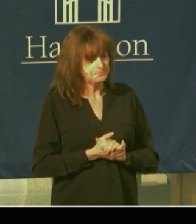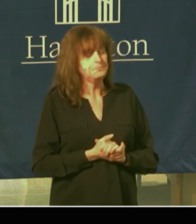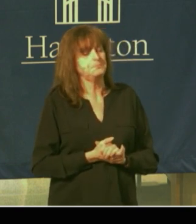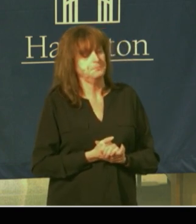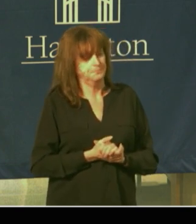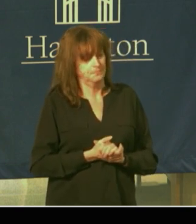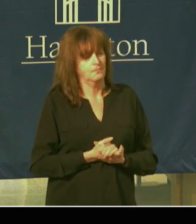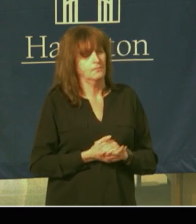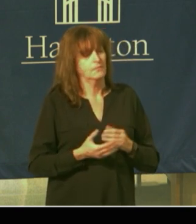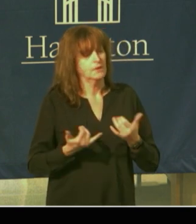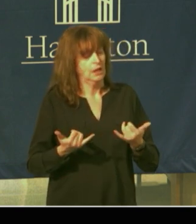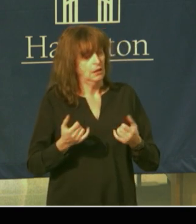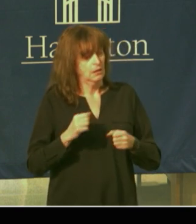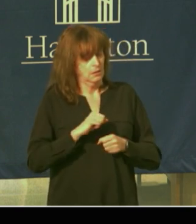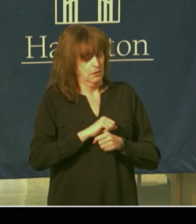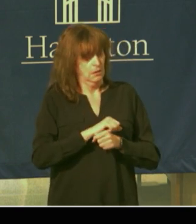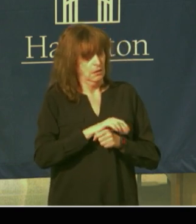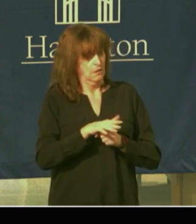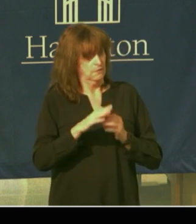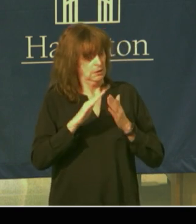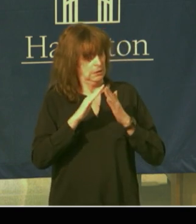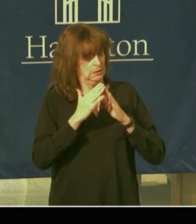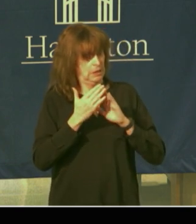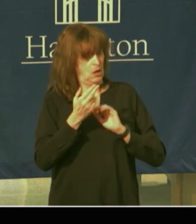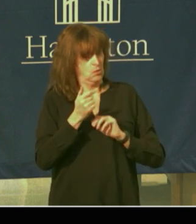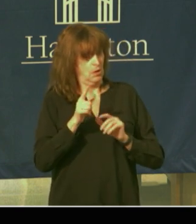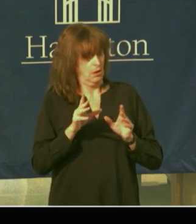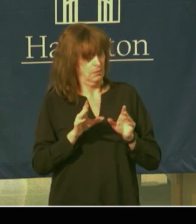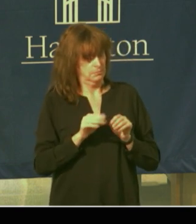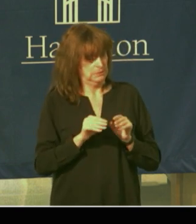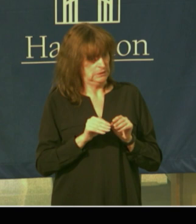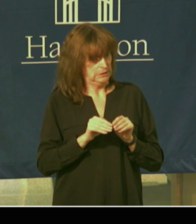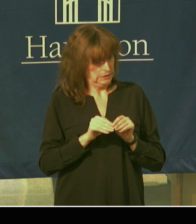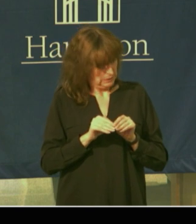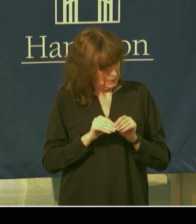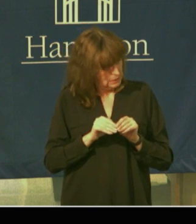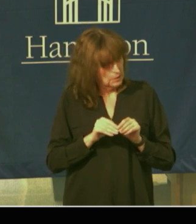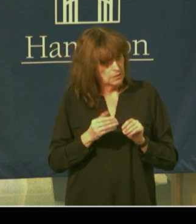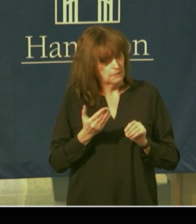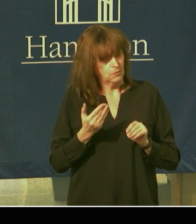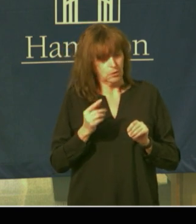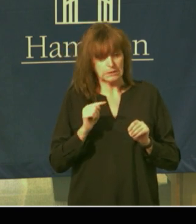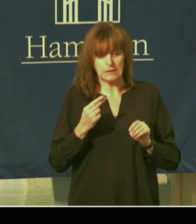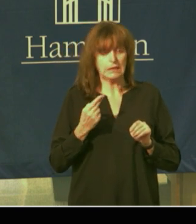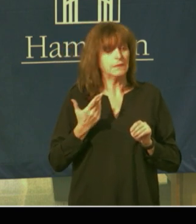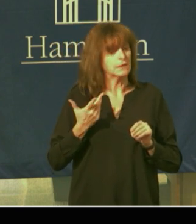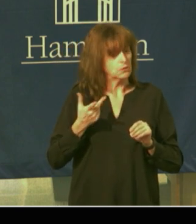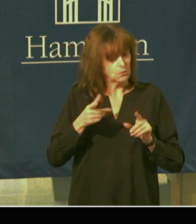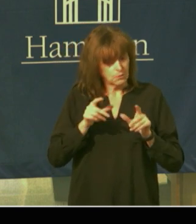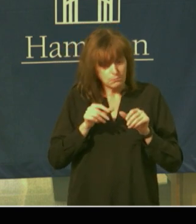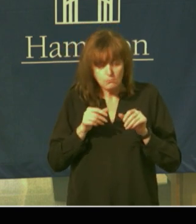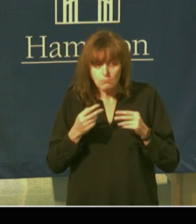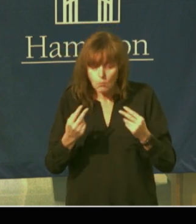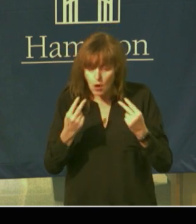Hamilton and Cable 14. Please continue to submit your questions by going to